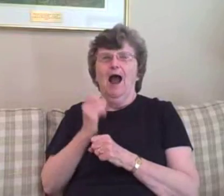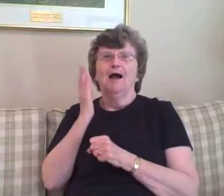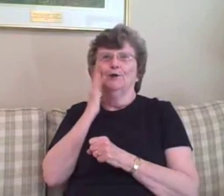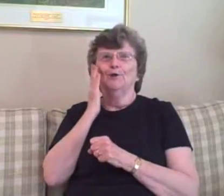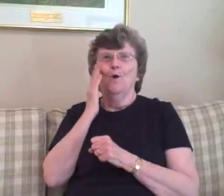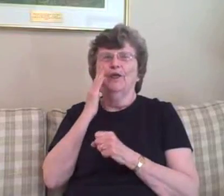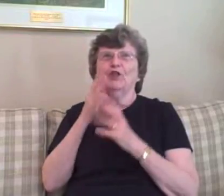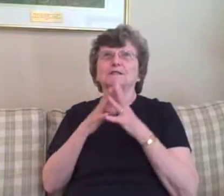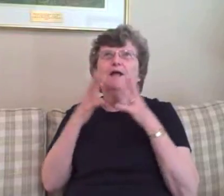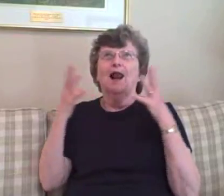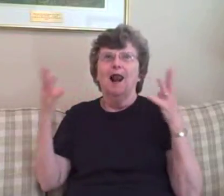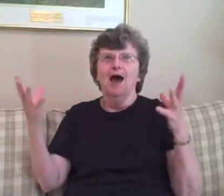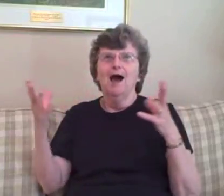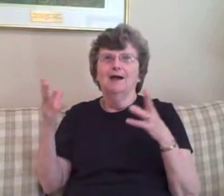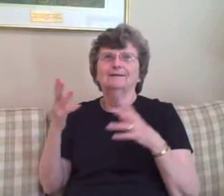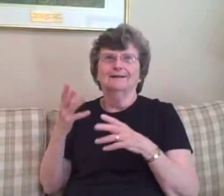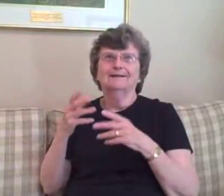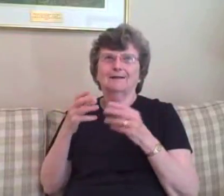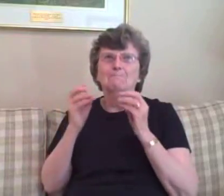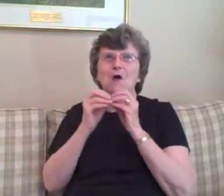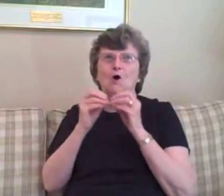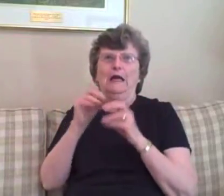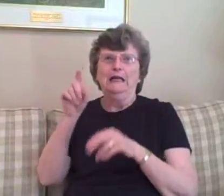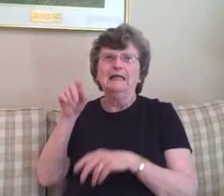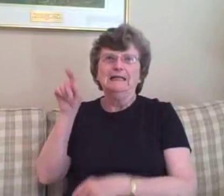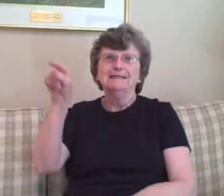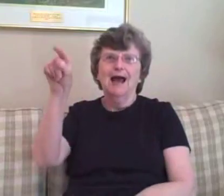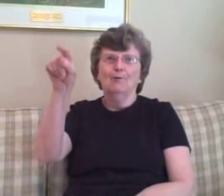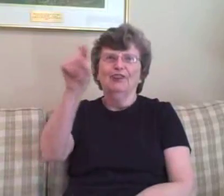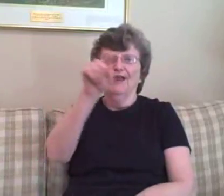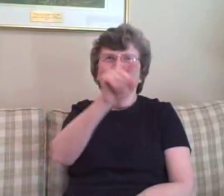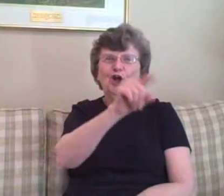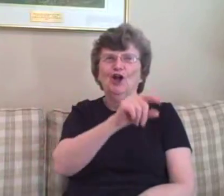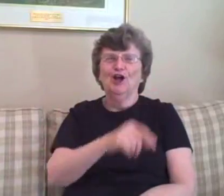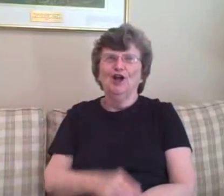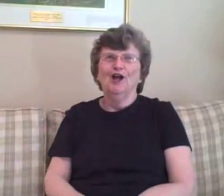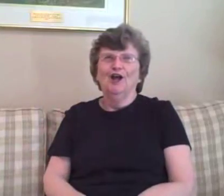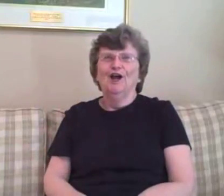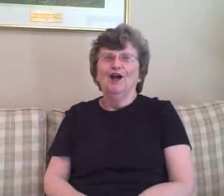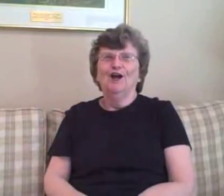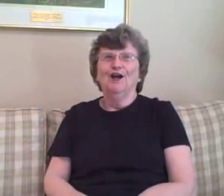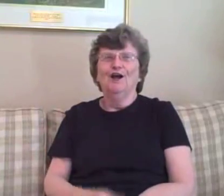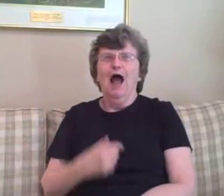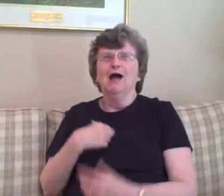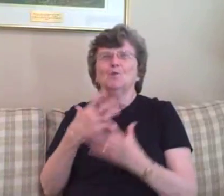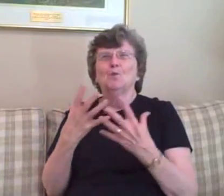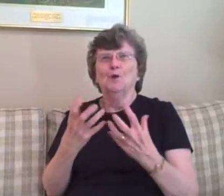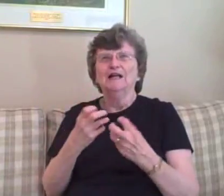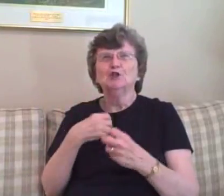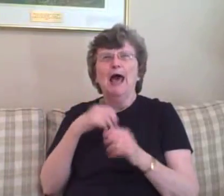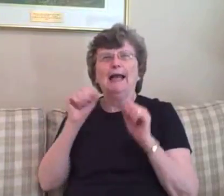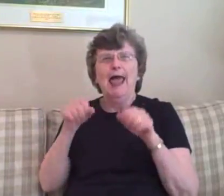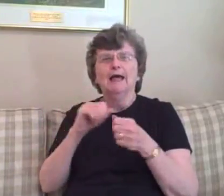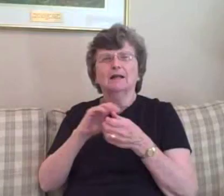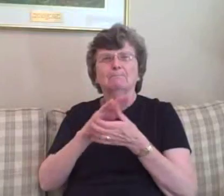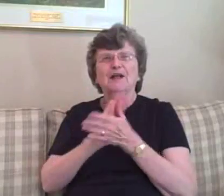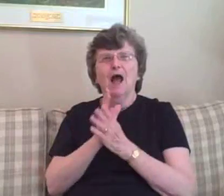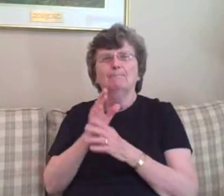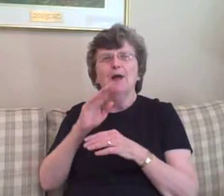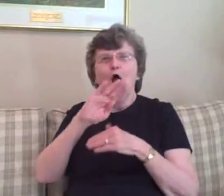well. And I know that there's just a lot more that needs to be done out there. And I really wish I